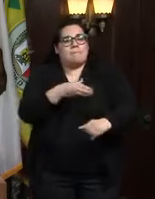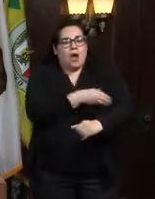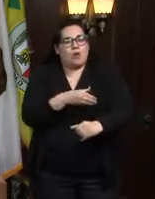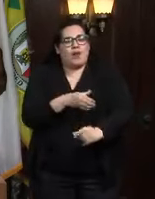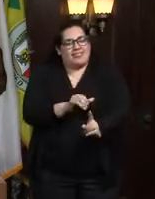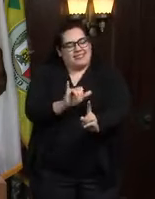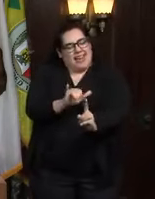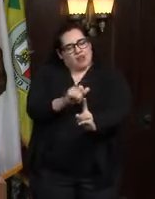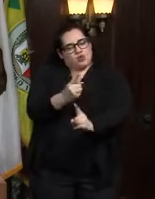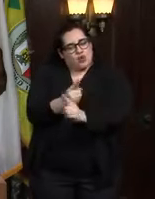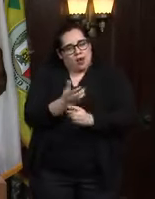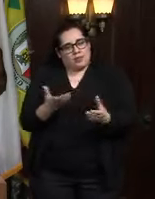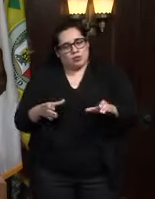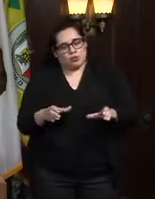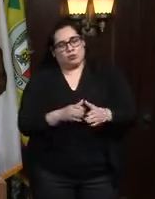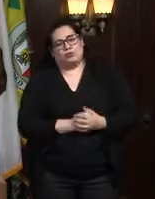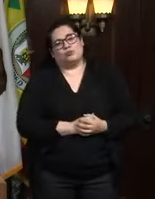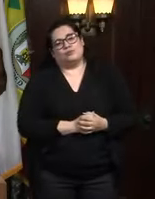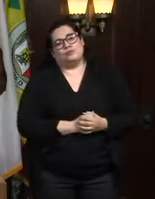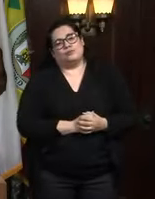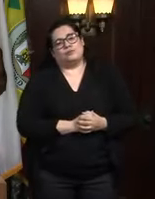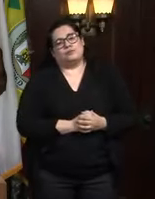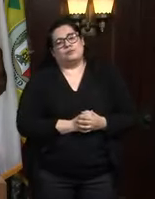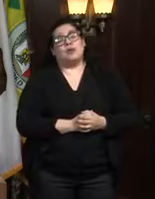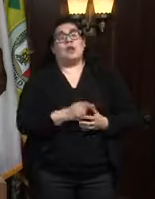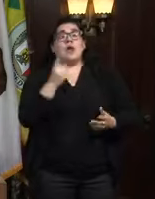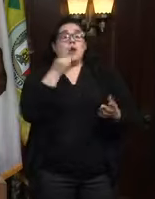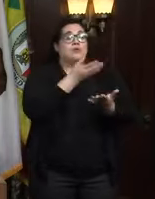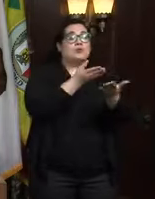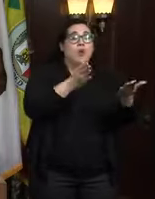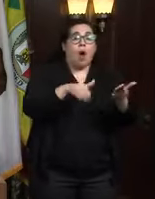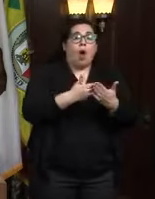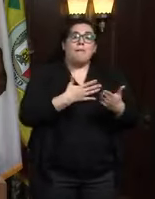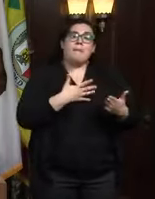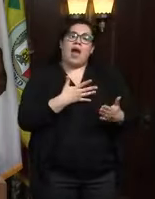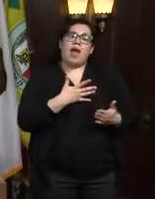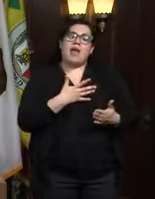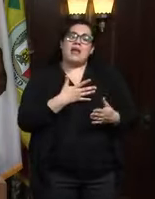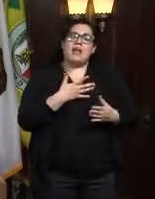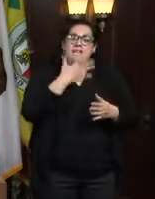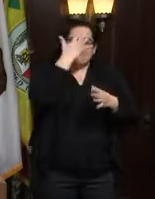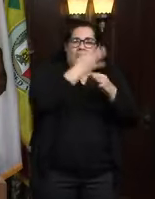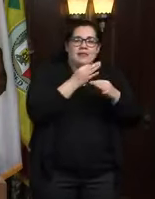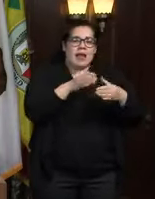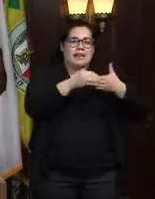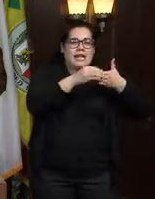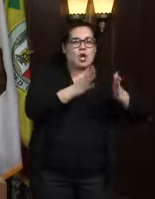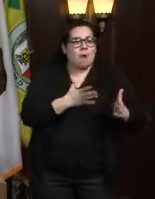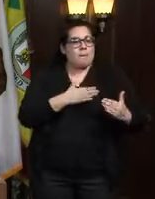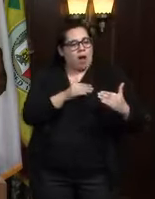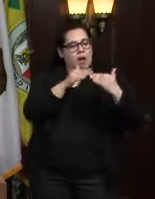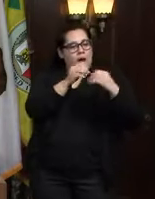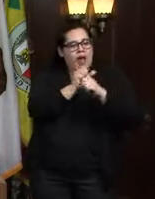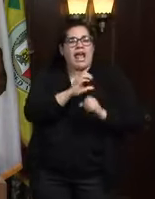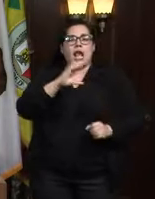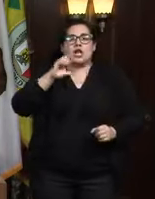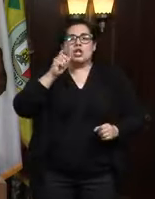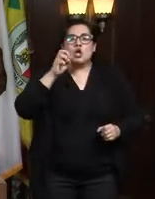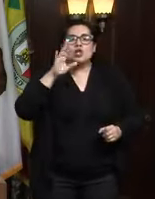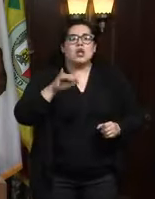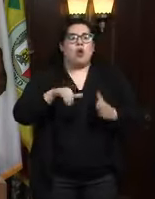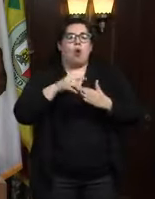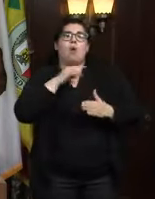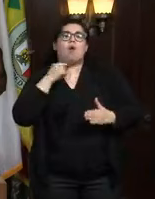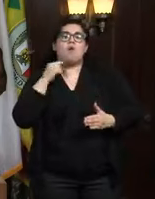And that's the right thing to do. To all of my faith leaders, my colleagues who are faith leaders, clergy of every